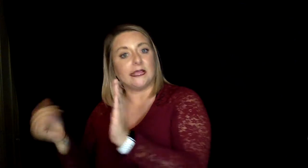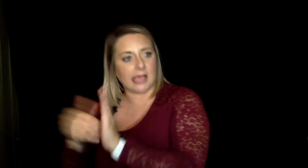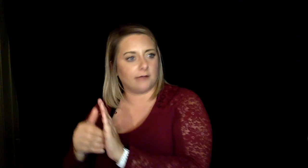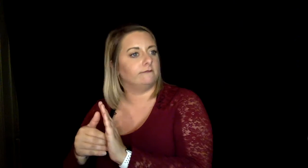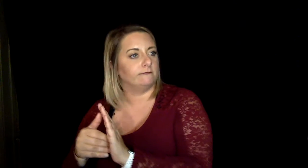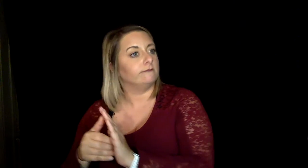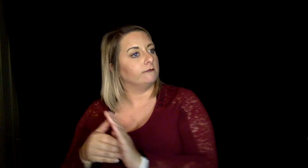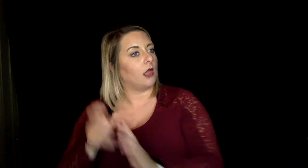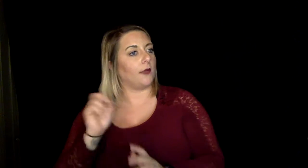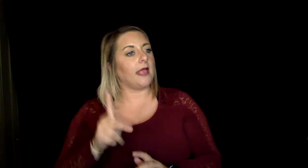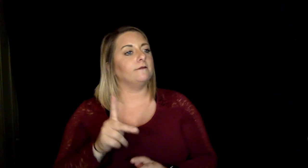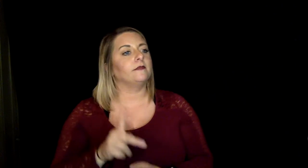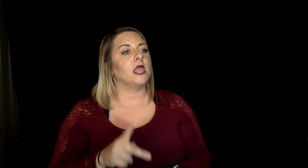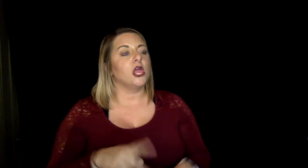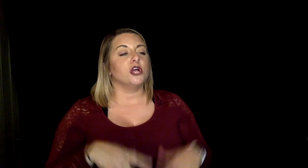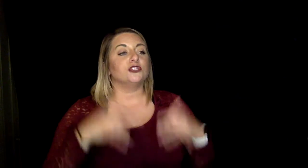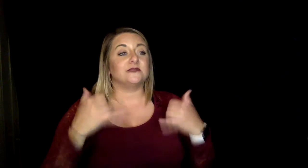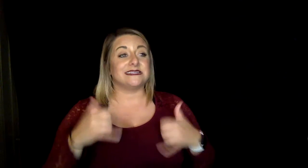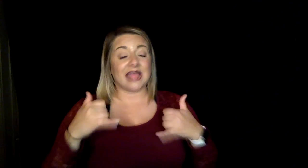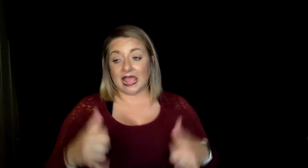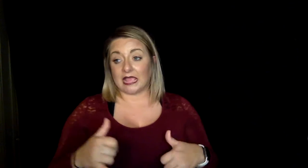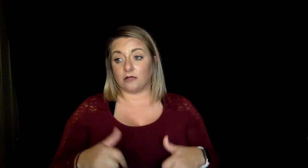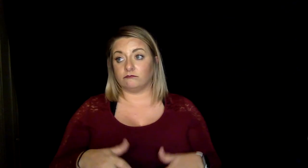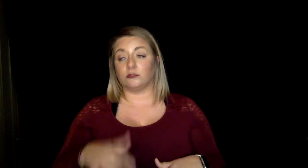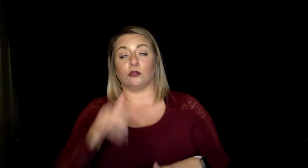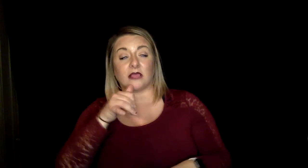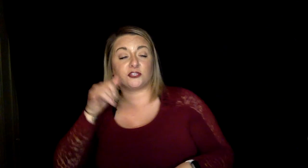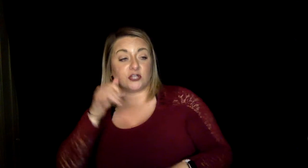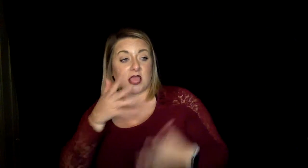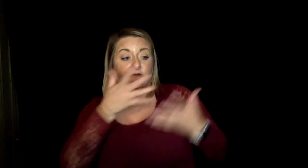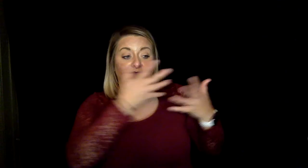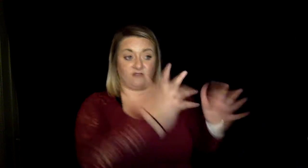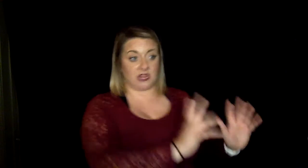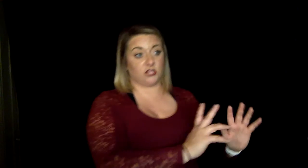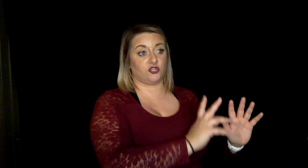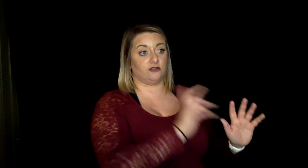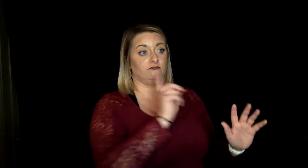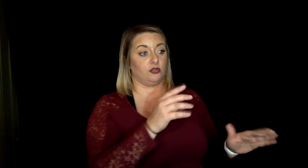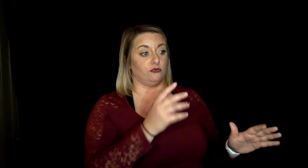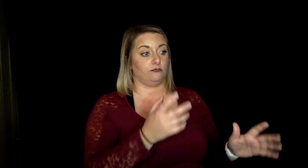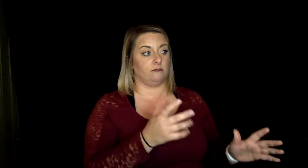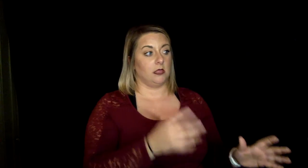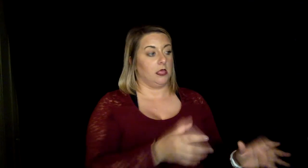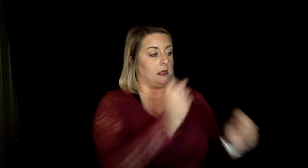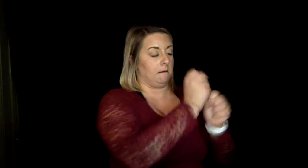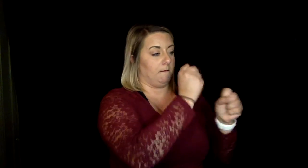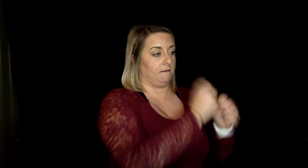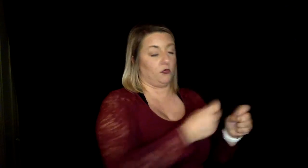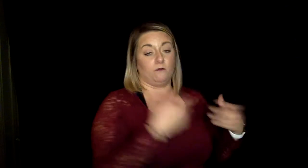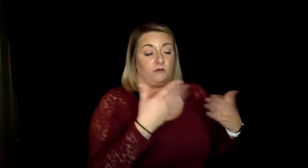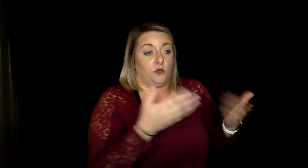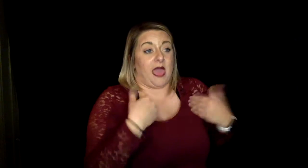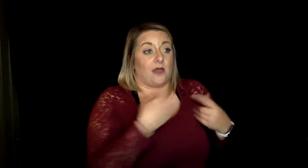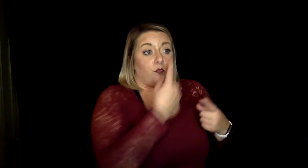again. Okay? So today, yesterday finished. You had